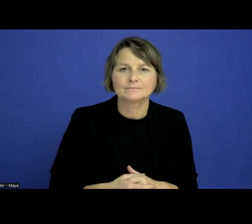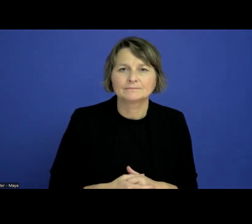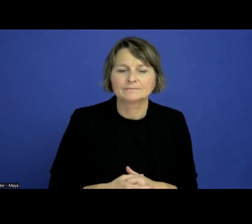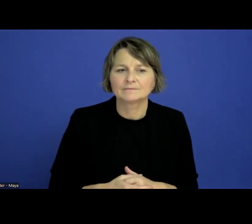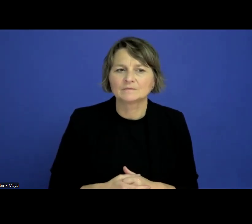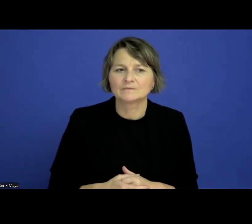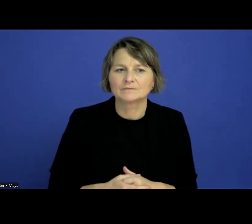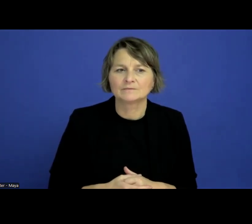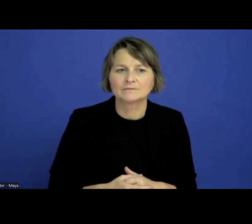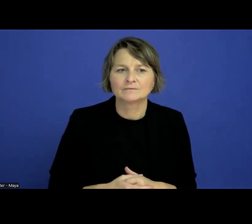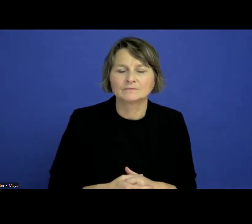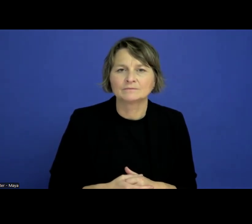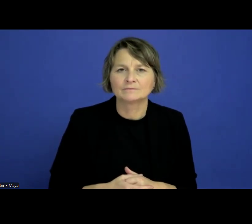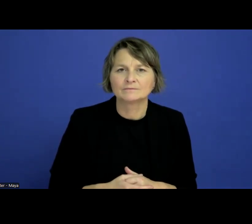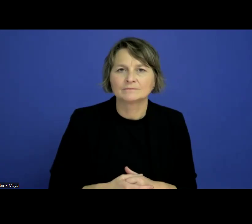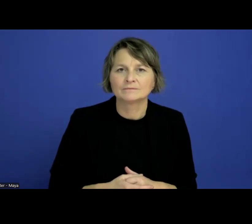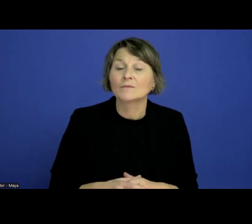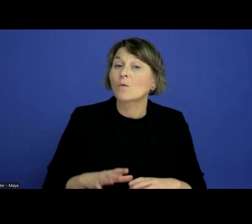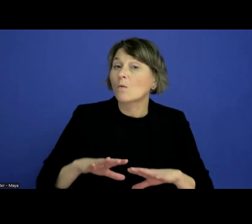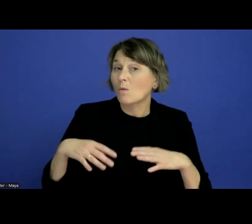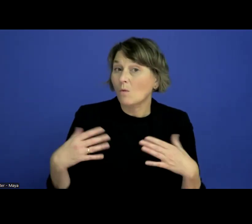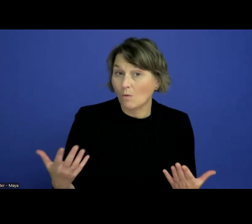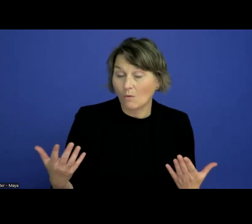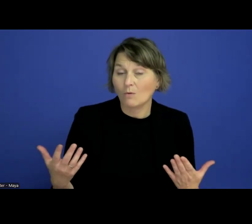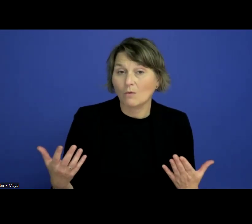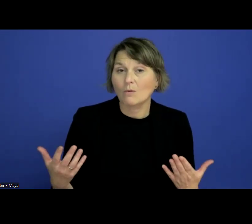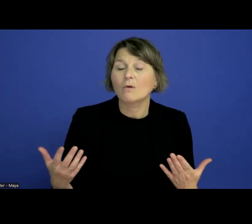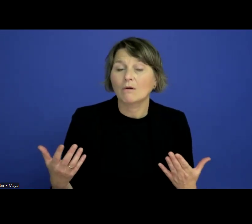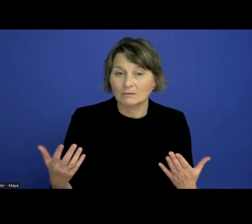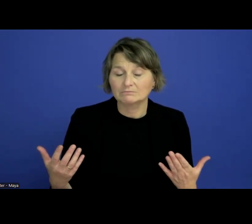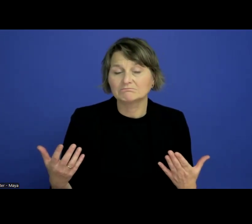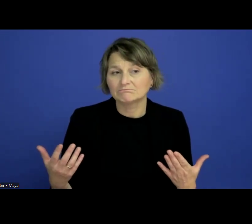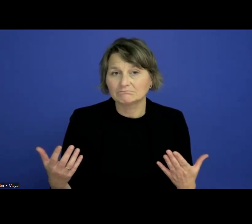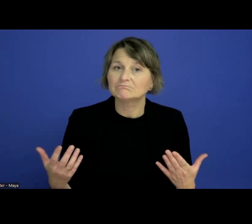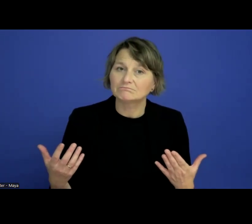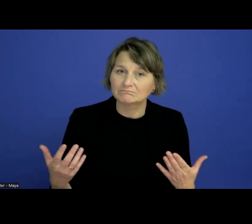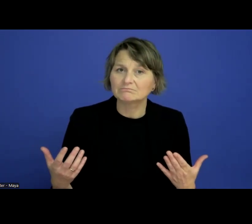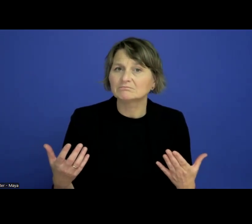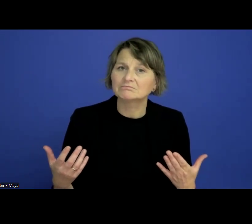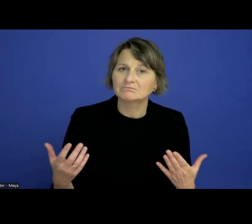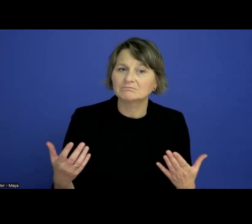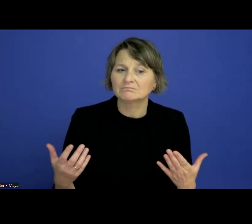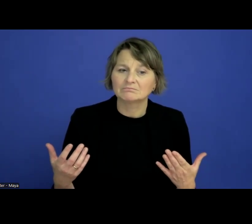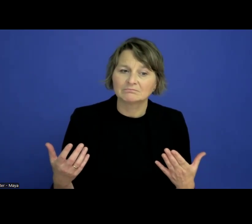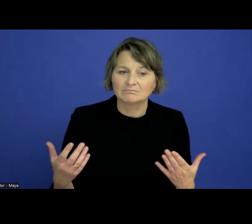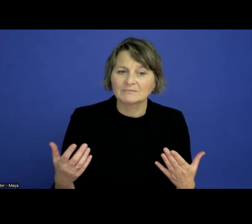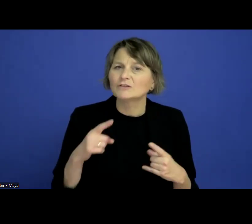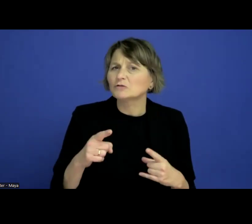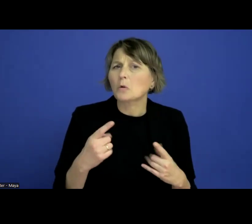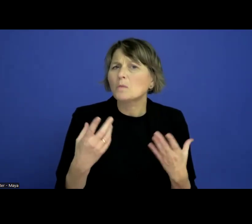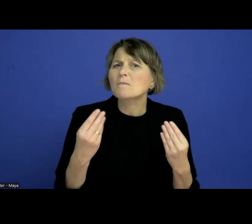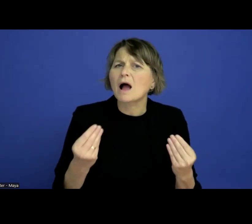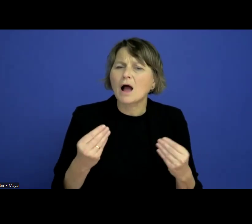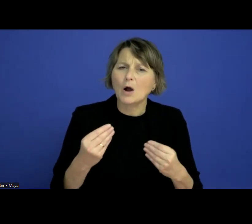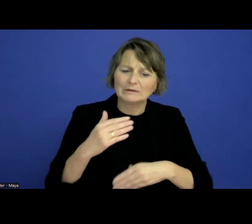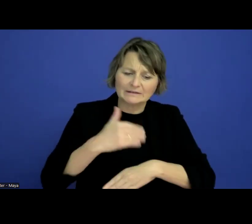can also amend the working rhythm, so we can implement some